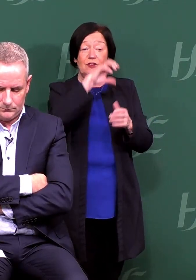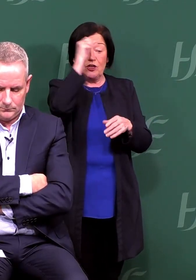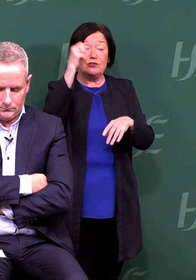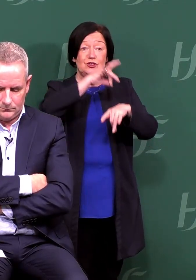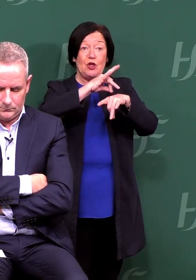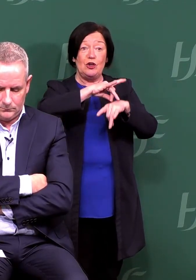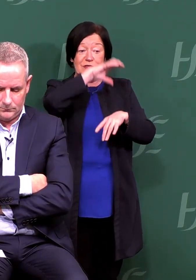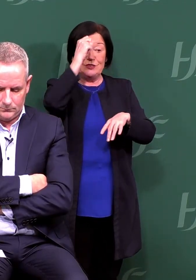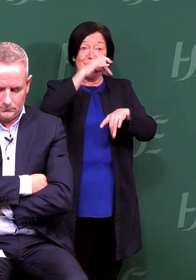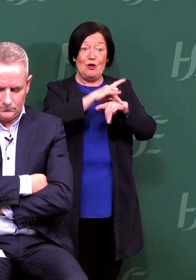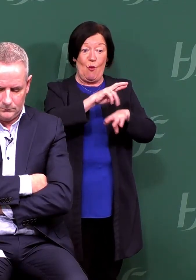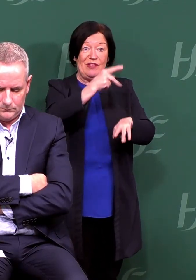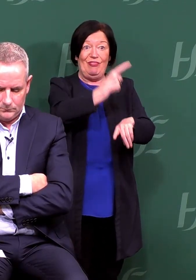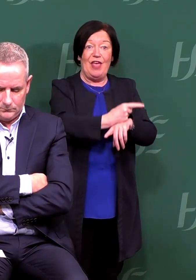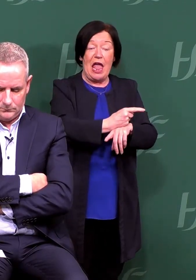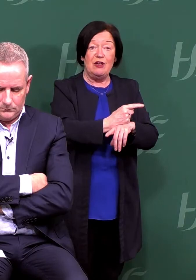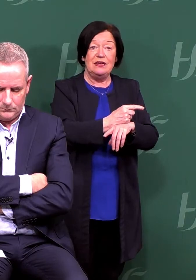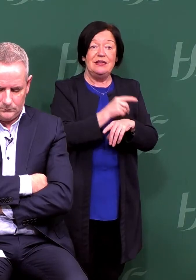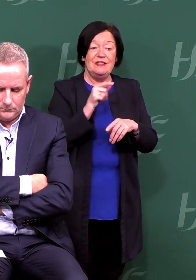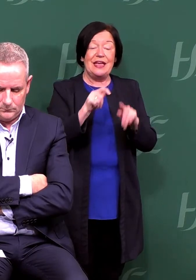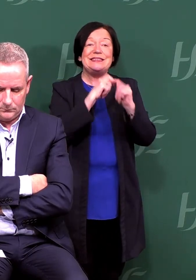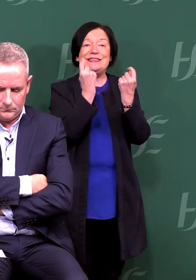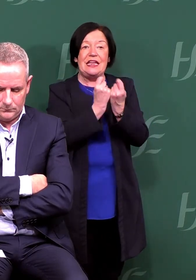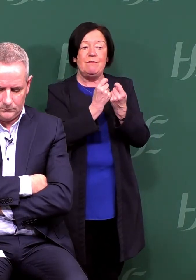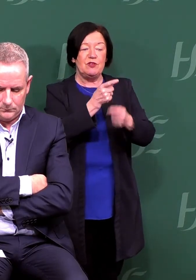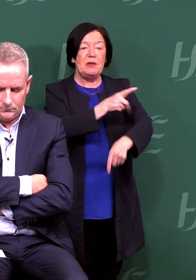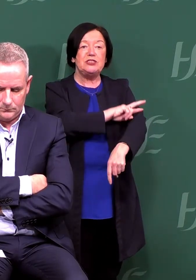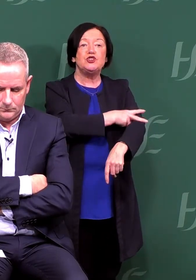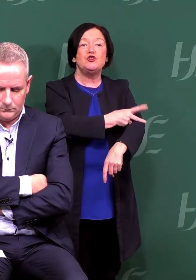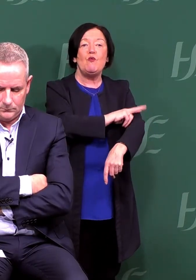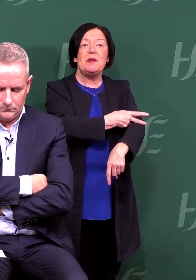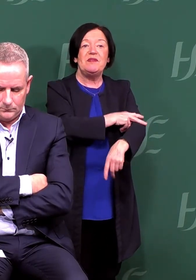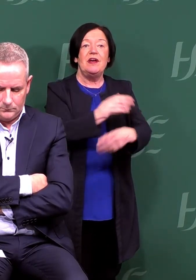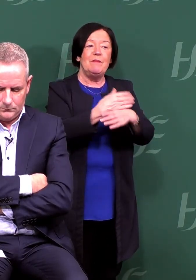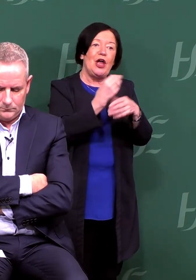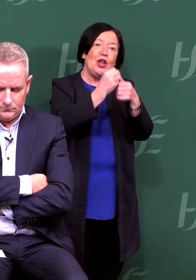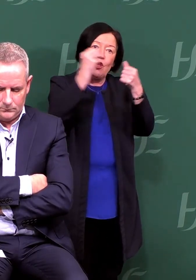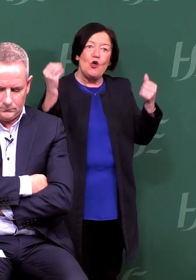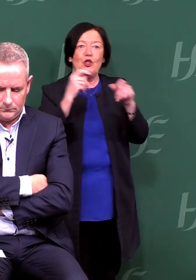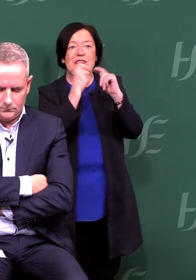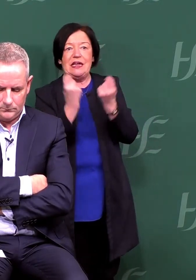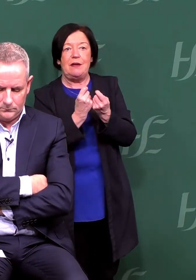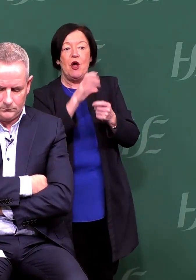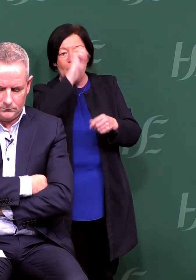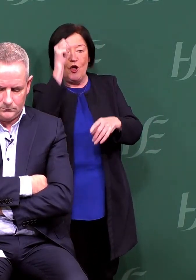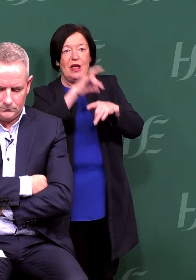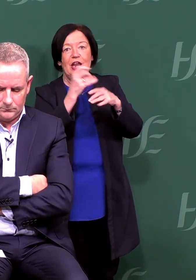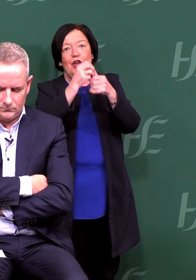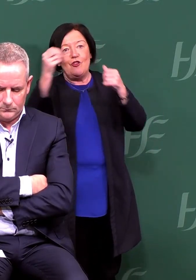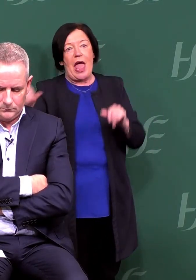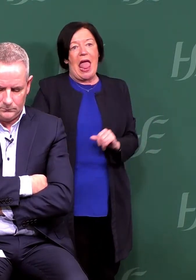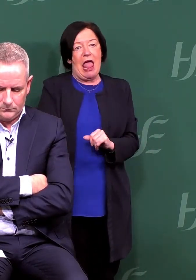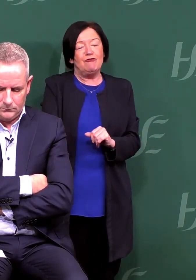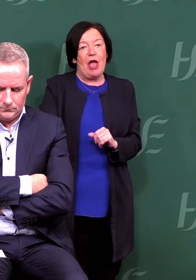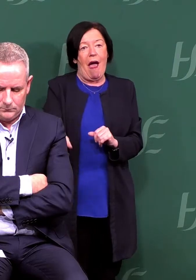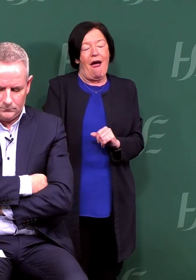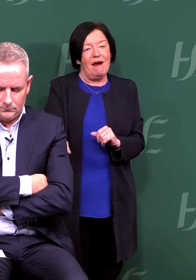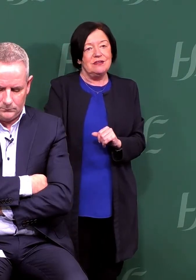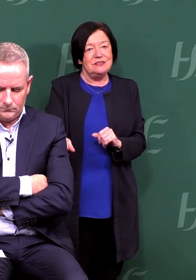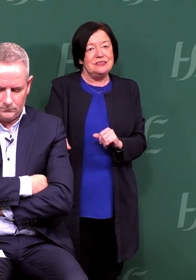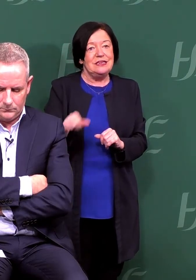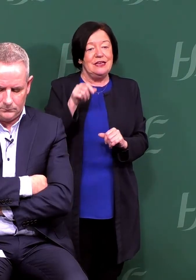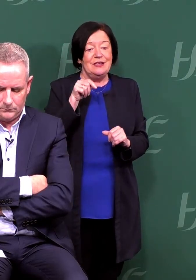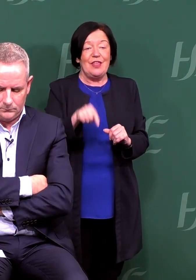fact that there wasn't a consultant there and that team was being supervised by another team, if you like, or a consultant in another location, was